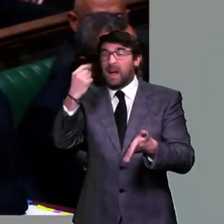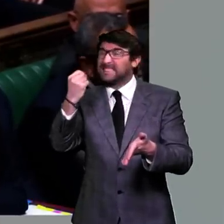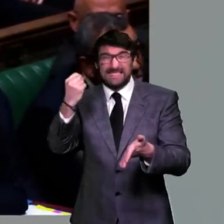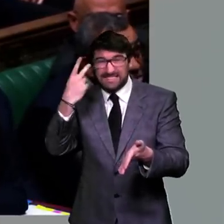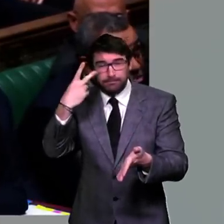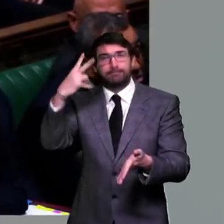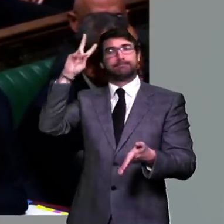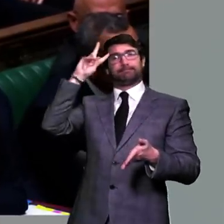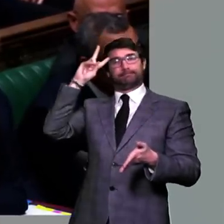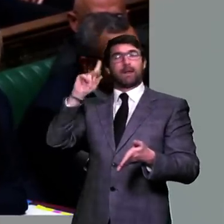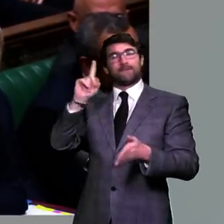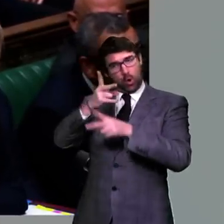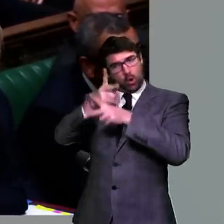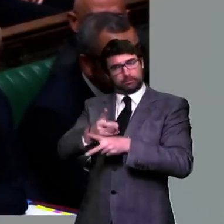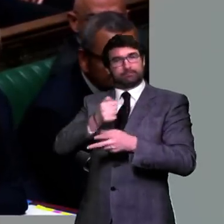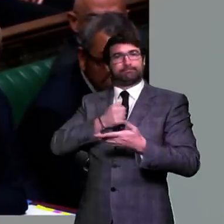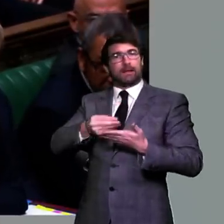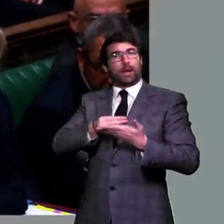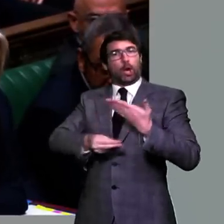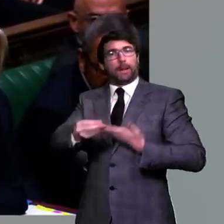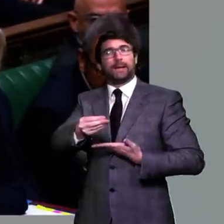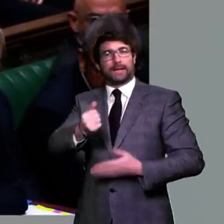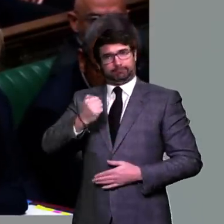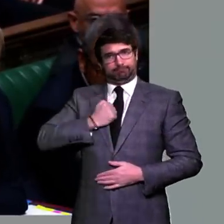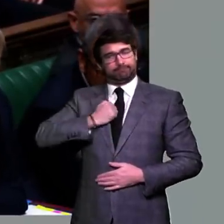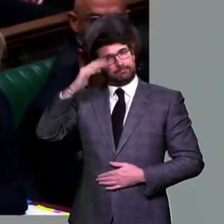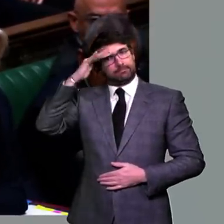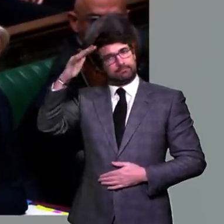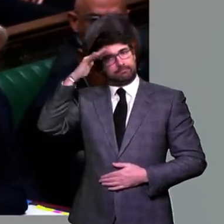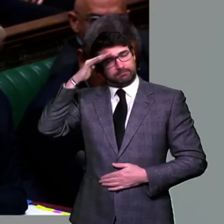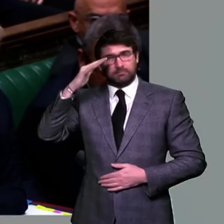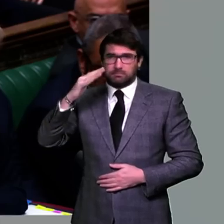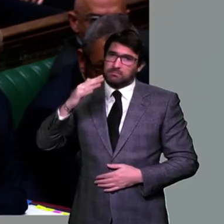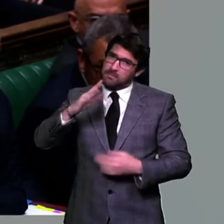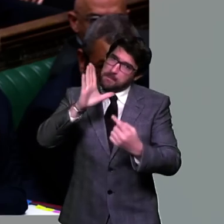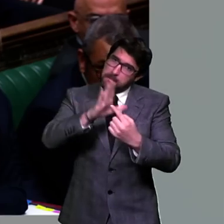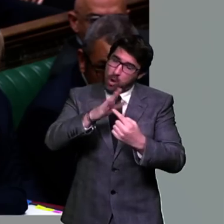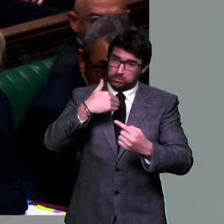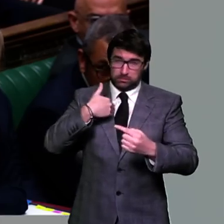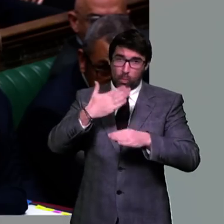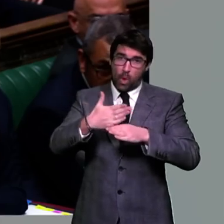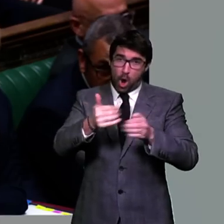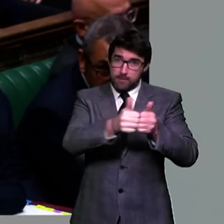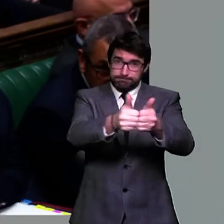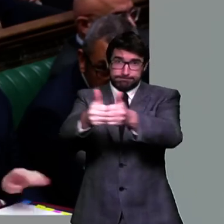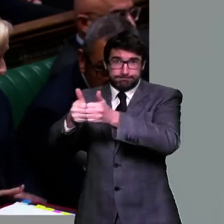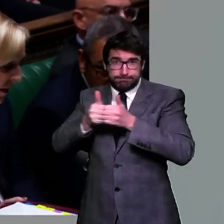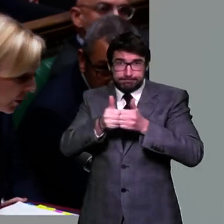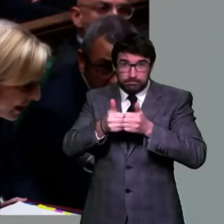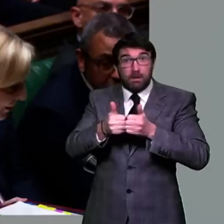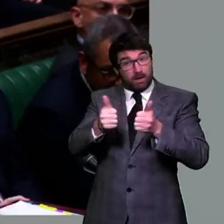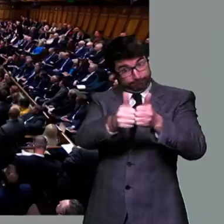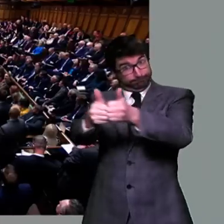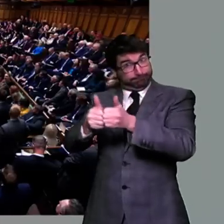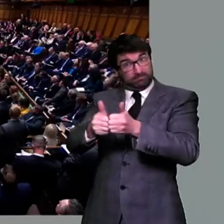economic stability. And what is important is we work together, including with the SNP, to get through this winter and grow the